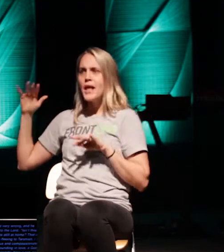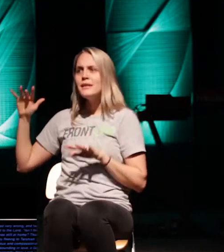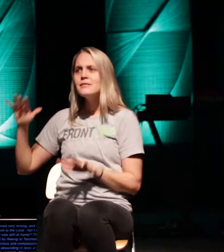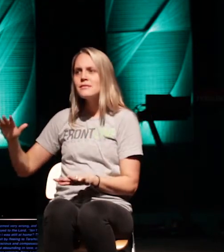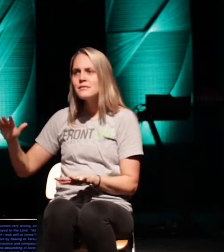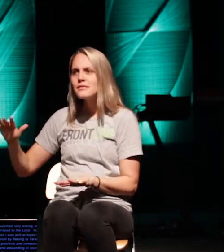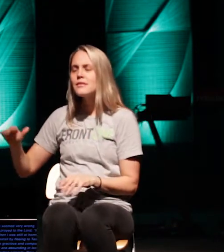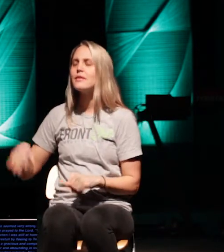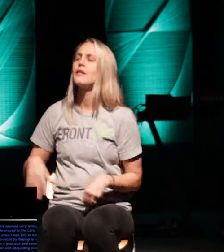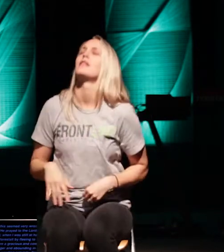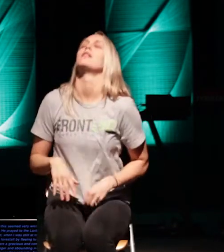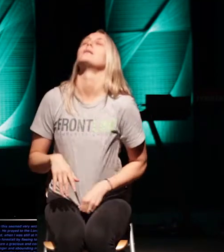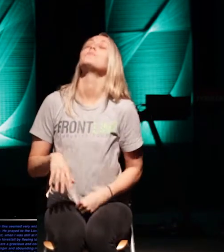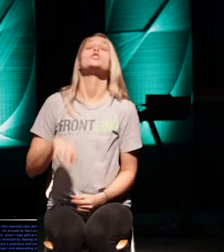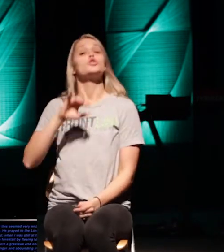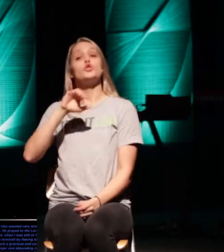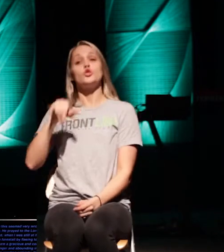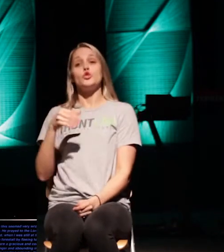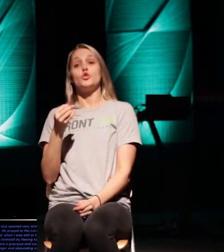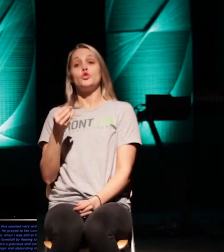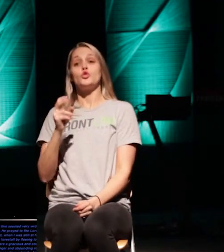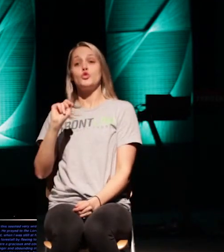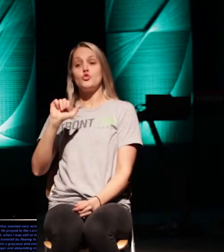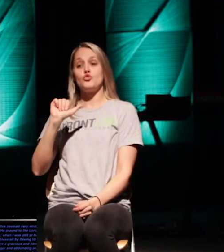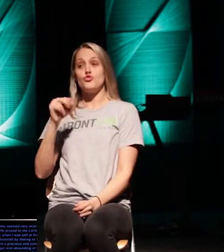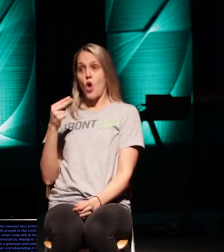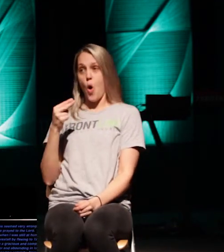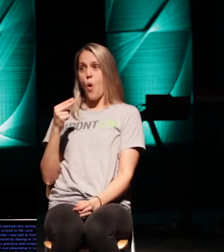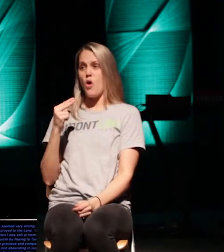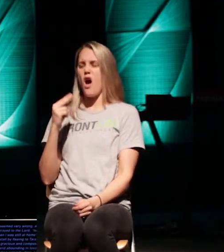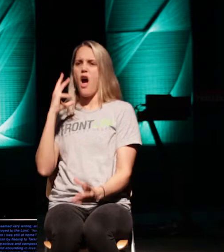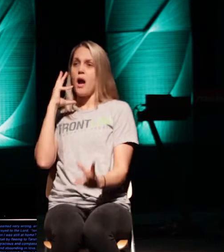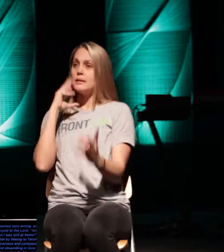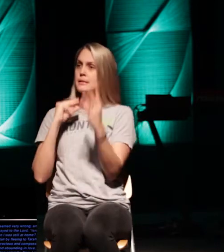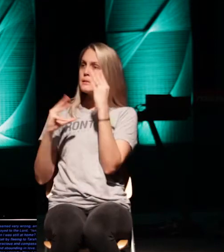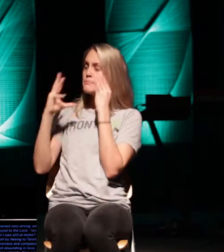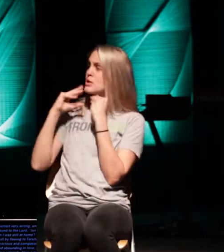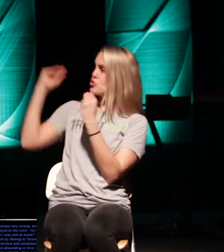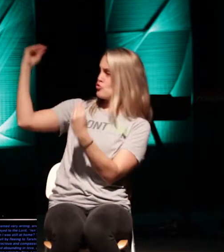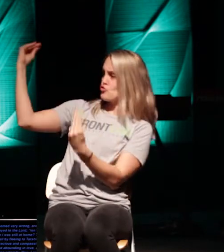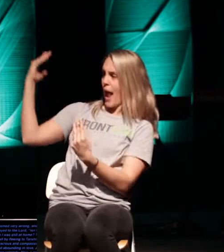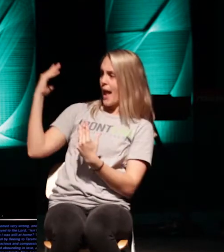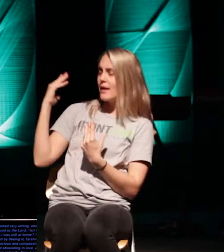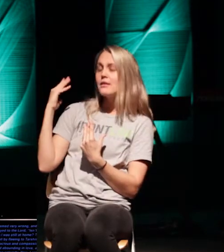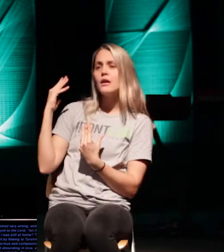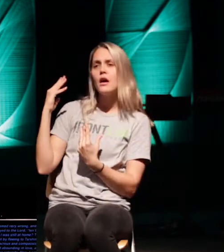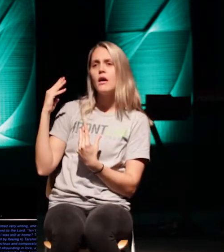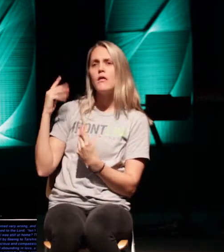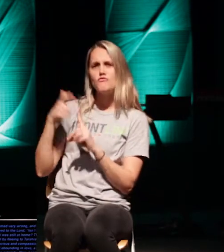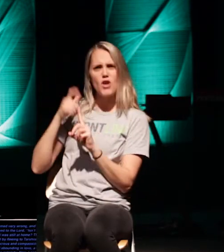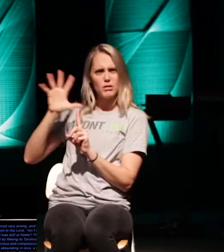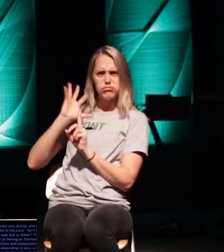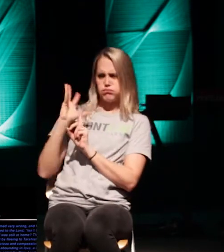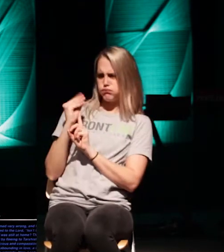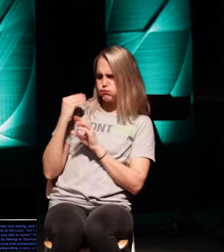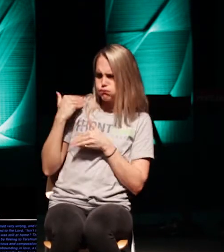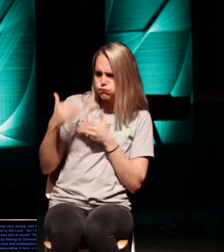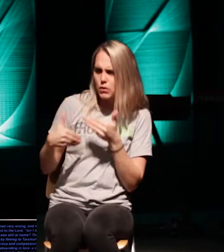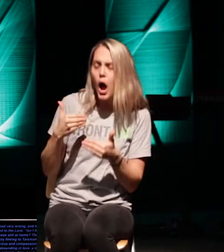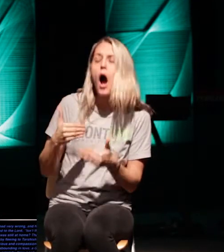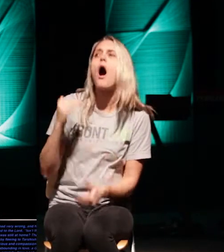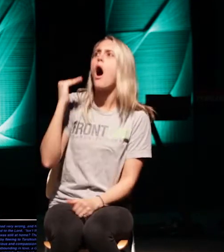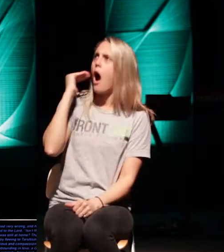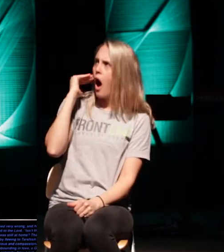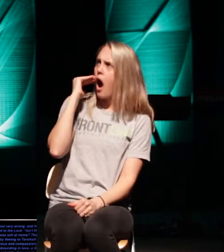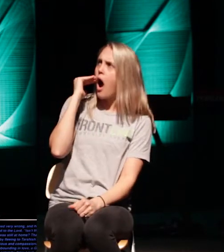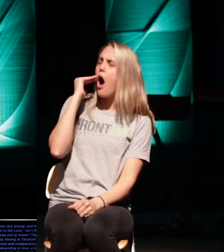gave. So Jonah, experiencing this grace from God and from his heritage, knowing this is the